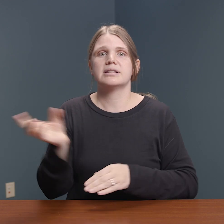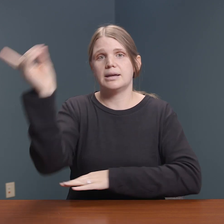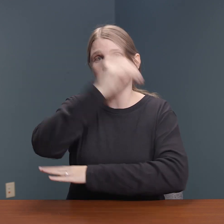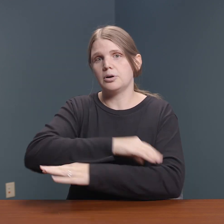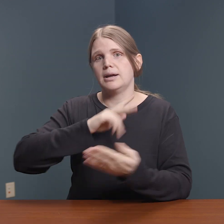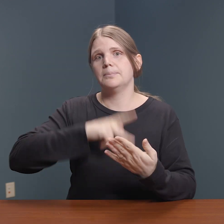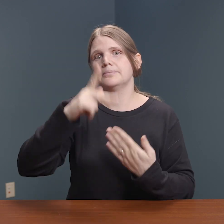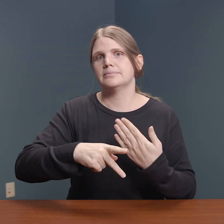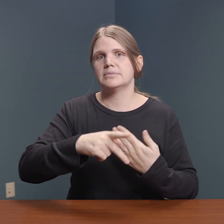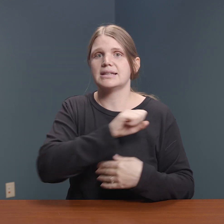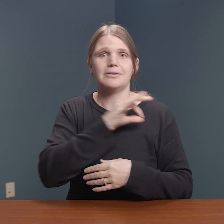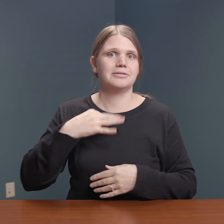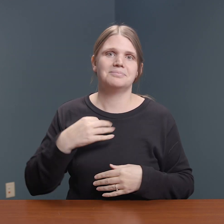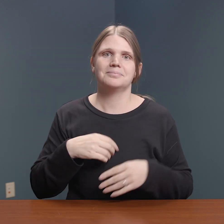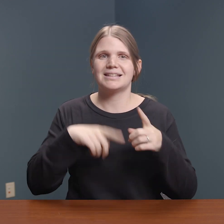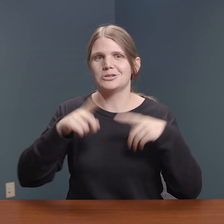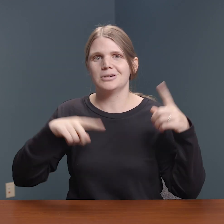day program staff, etc.